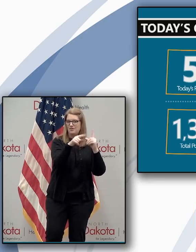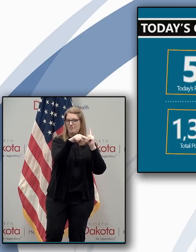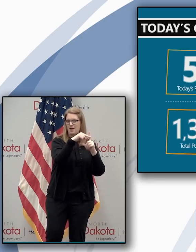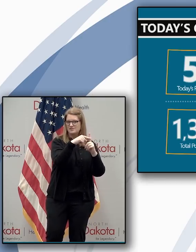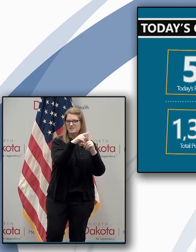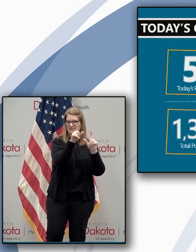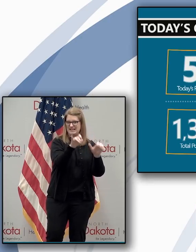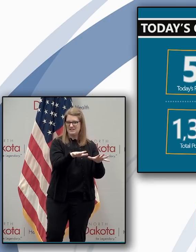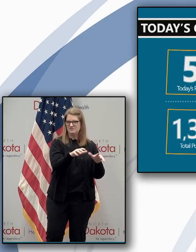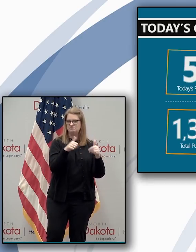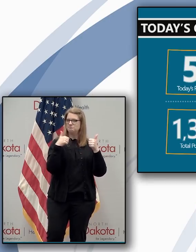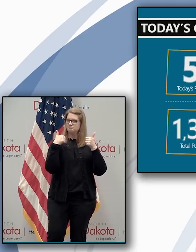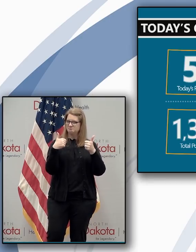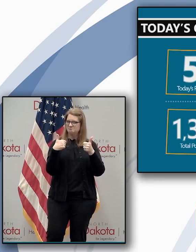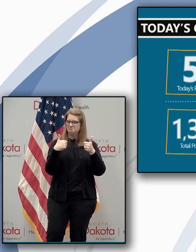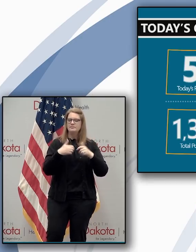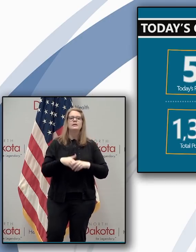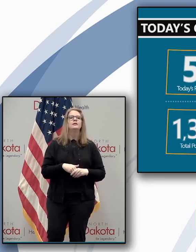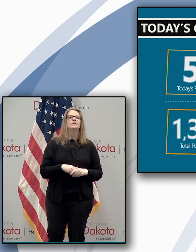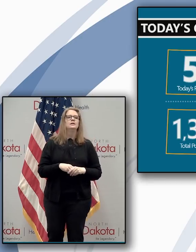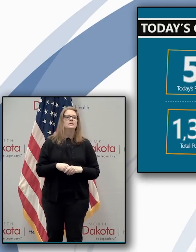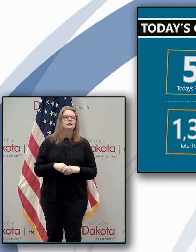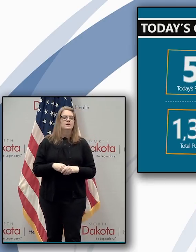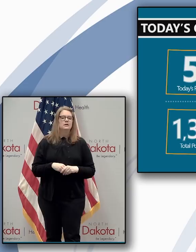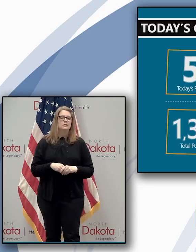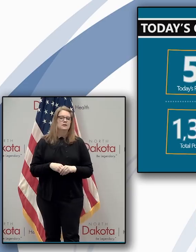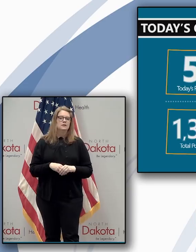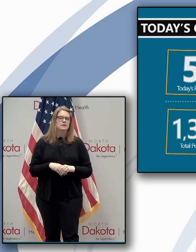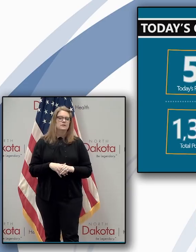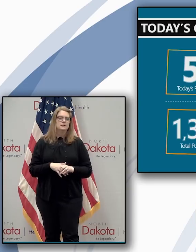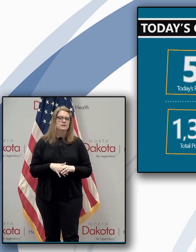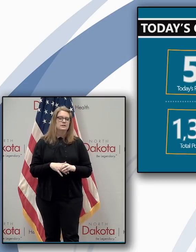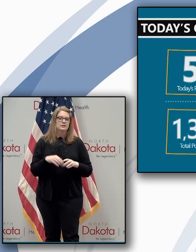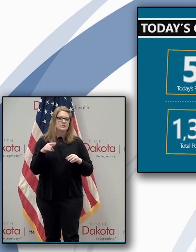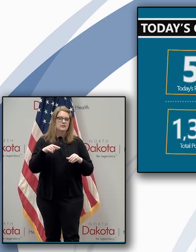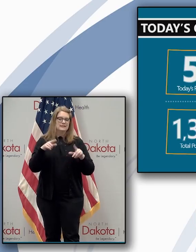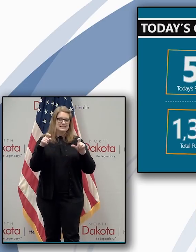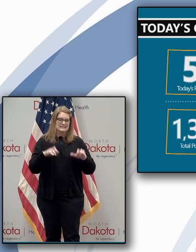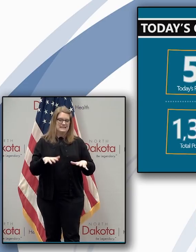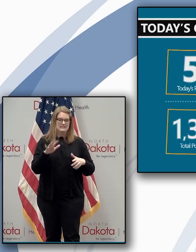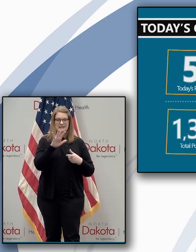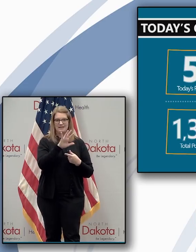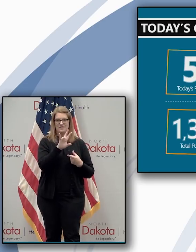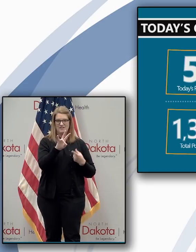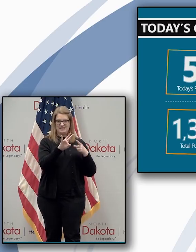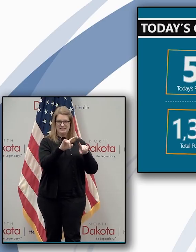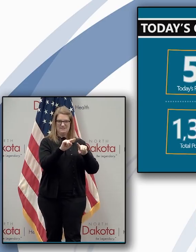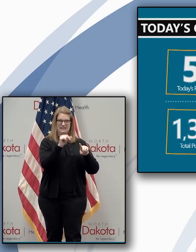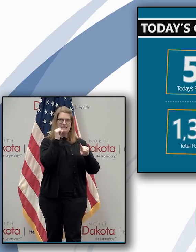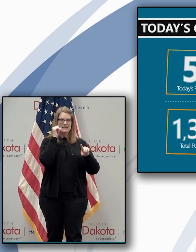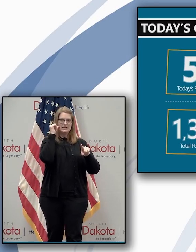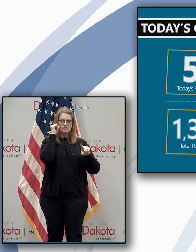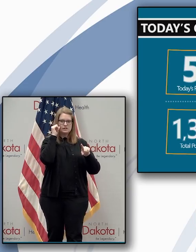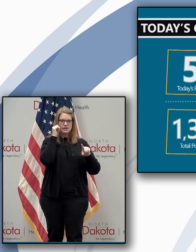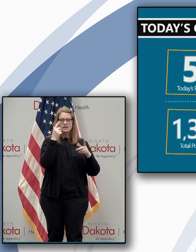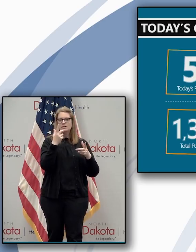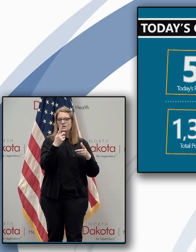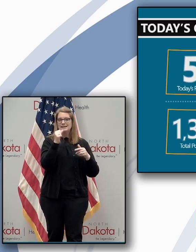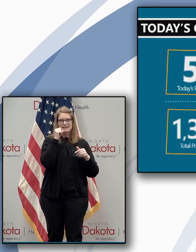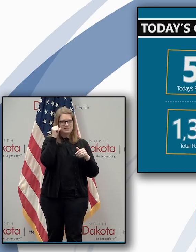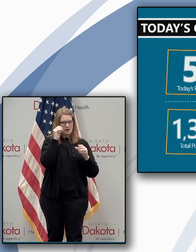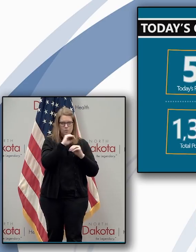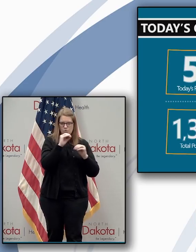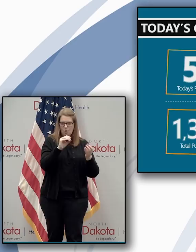us to be in. And this testing of 57 comes on yesterday when we did not have a press briefing. We